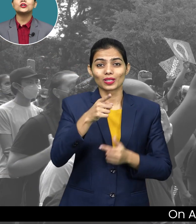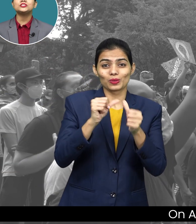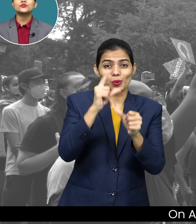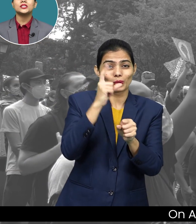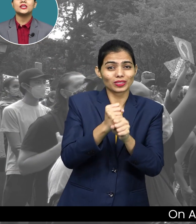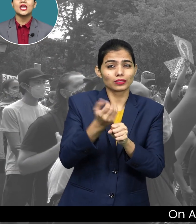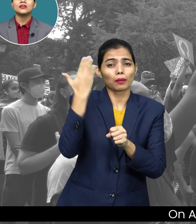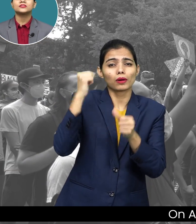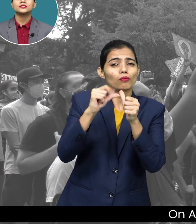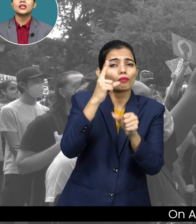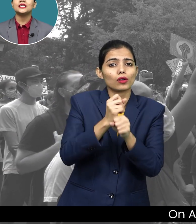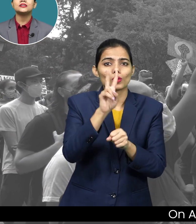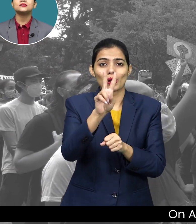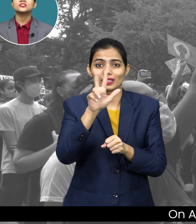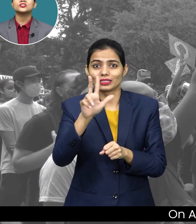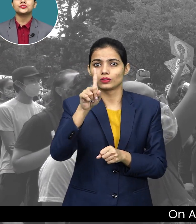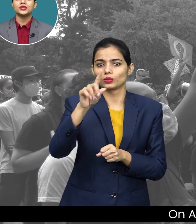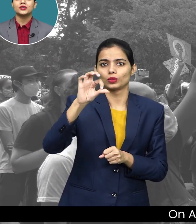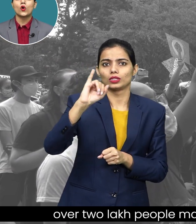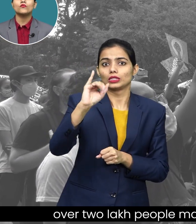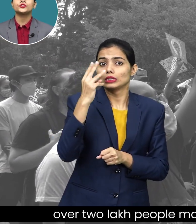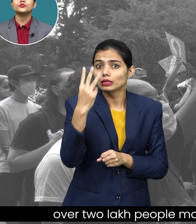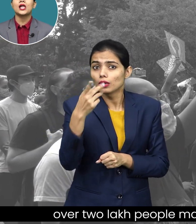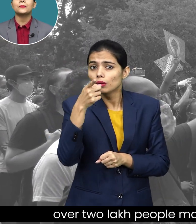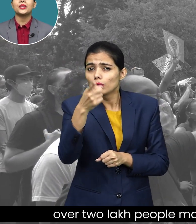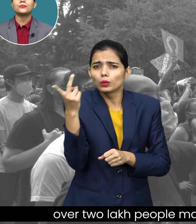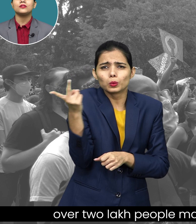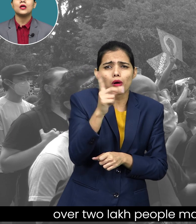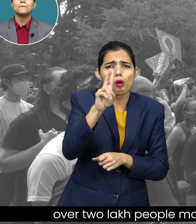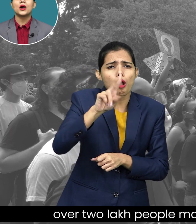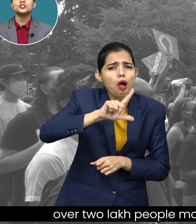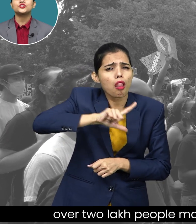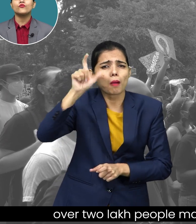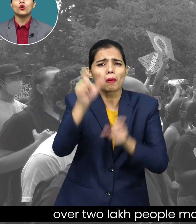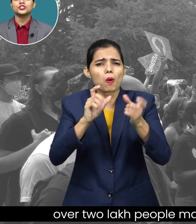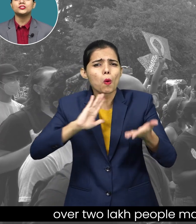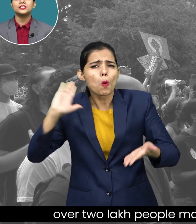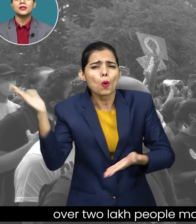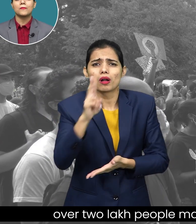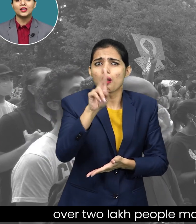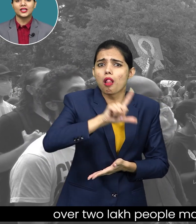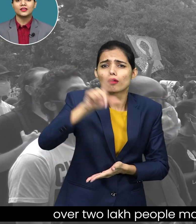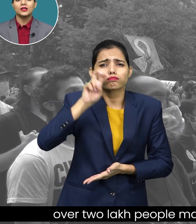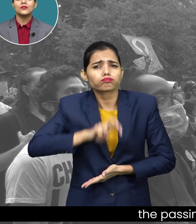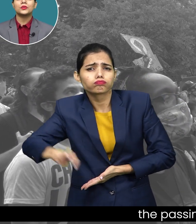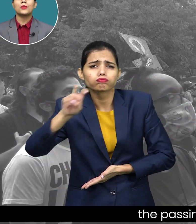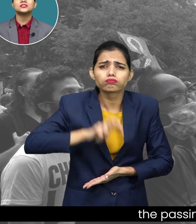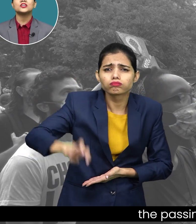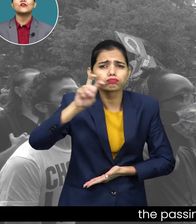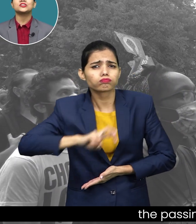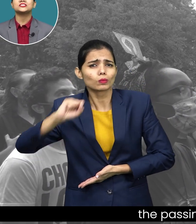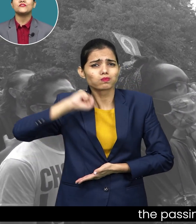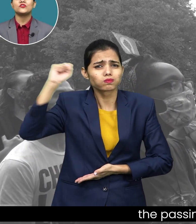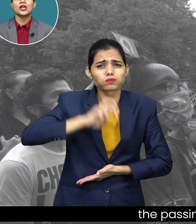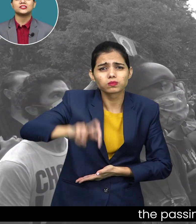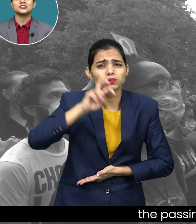On August 28, 1963, over 2 lakh people marched to Washington demanding the passing